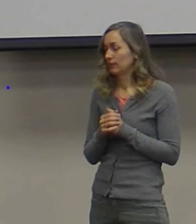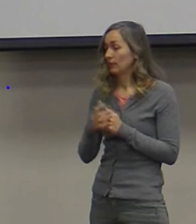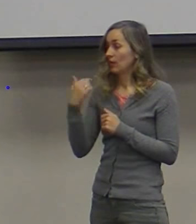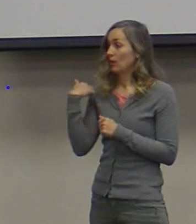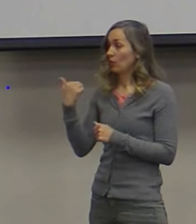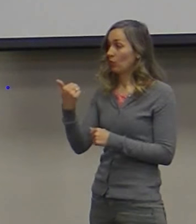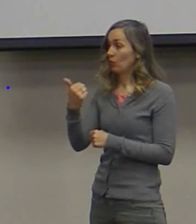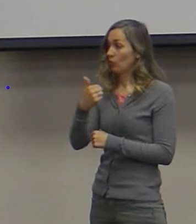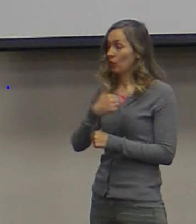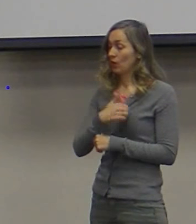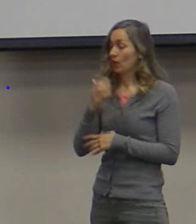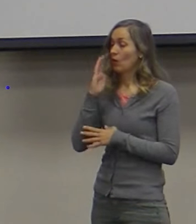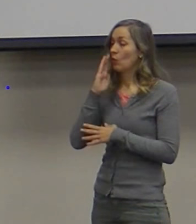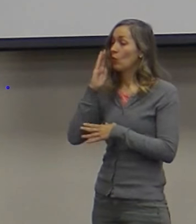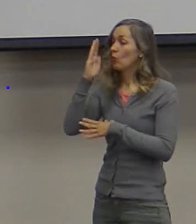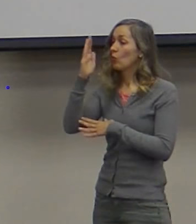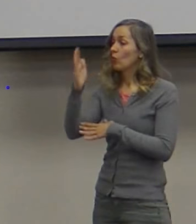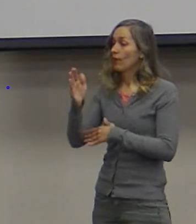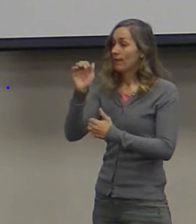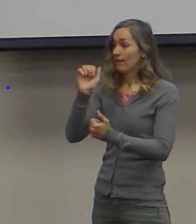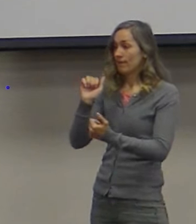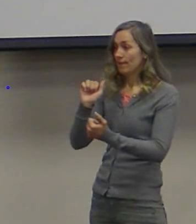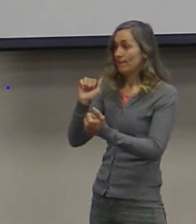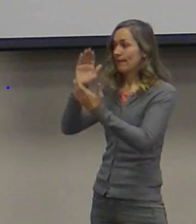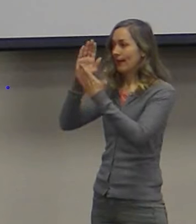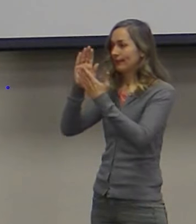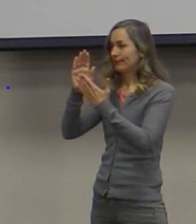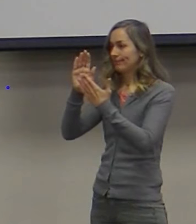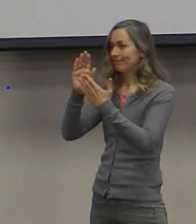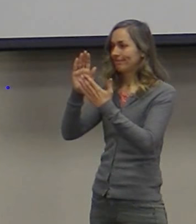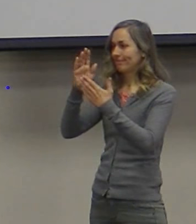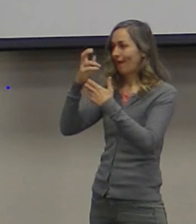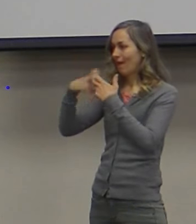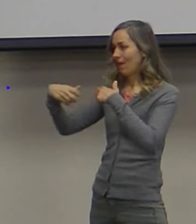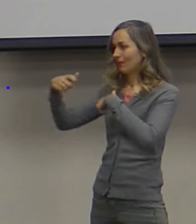We will face trials and hardships.